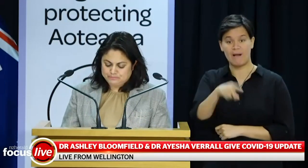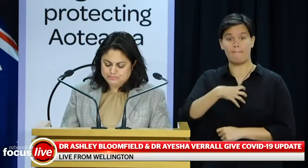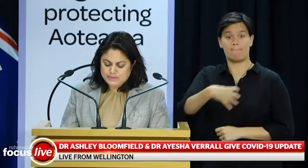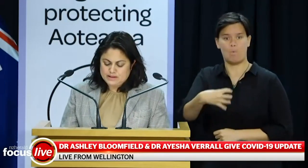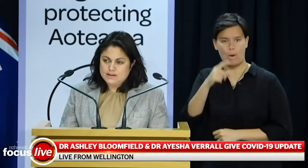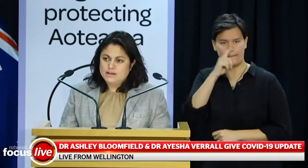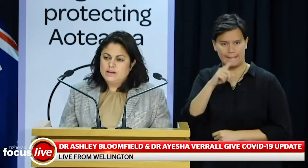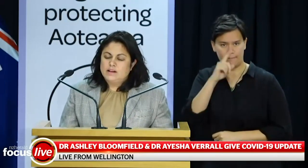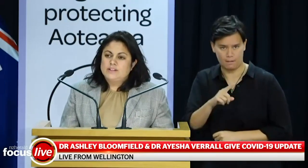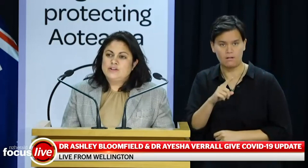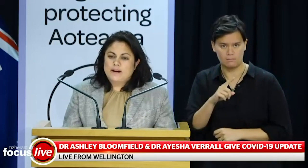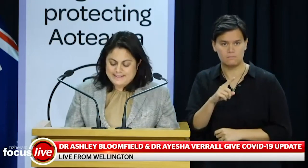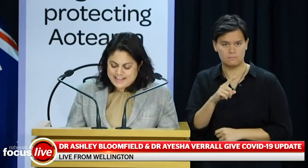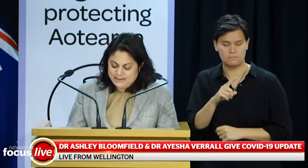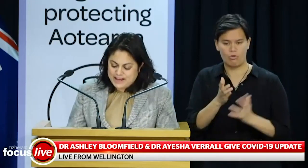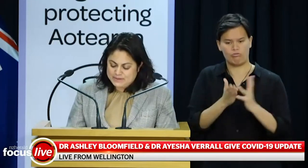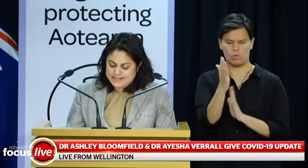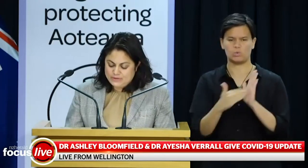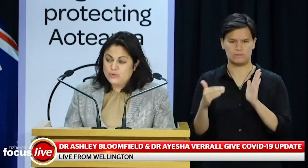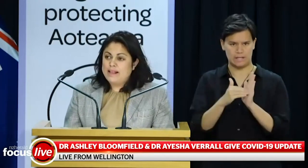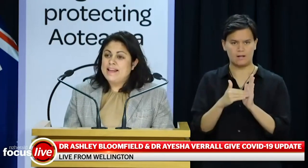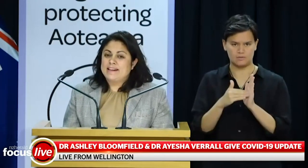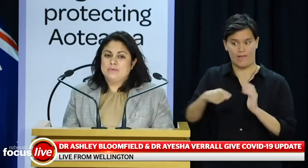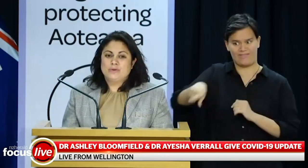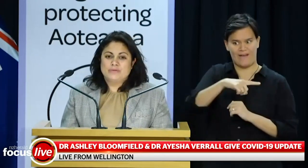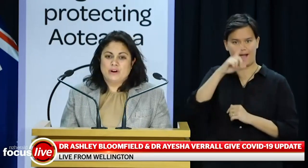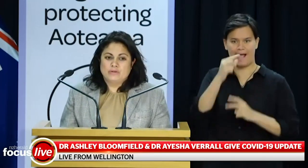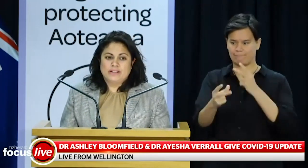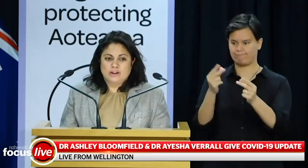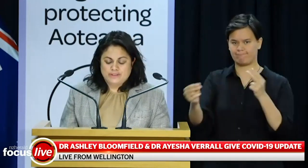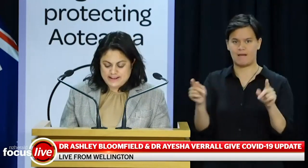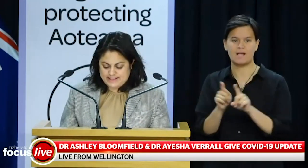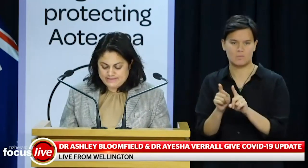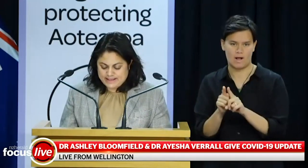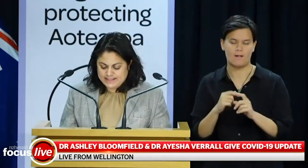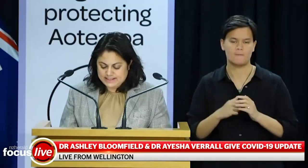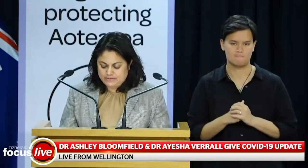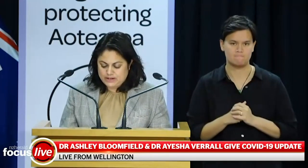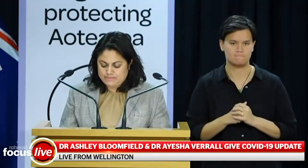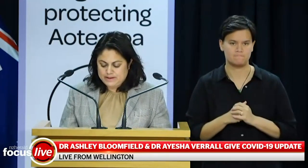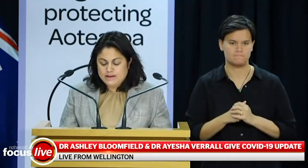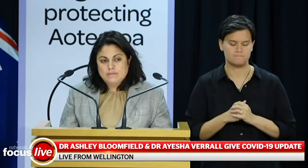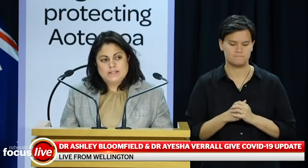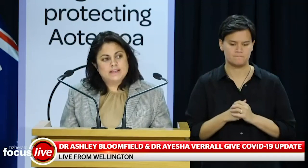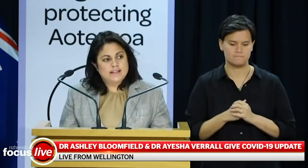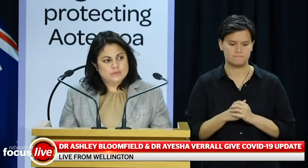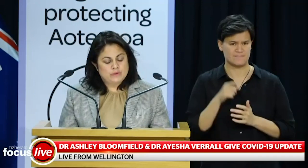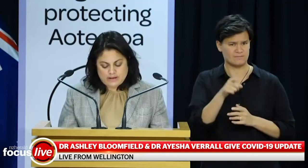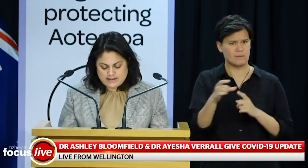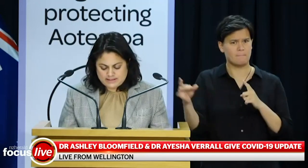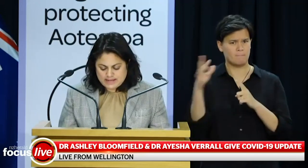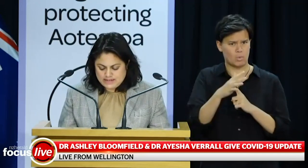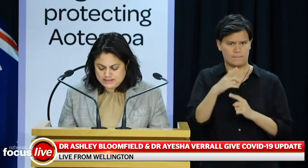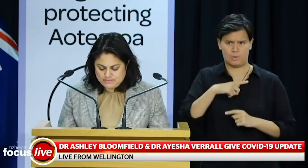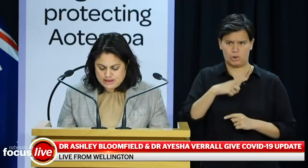country. General practice and pharmacy will play an important role in COVID-19 vaccine delivery, particularly as we